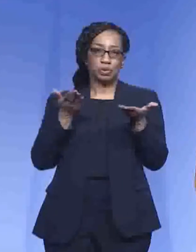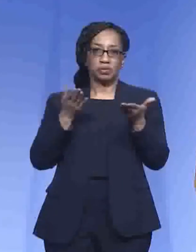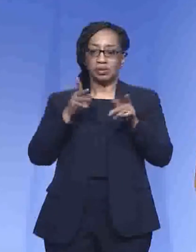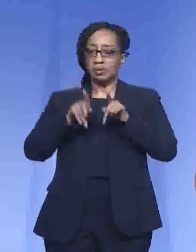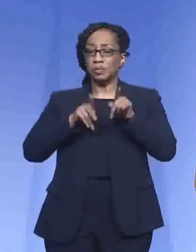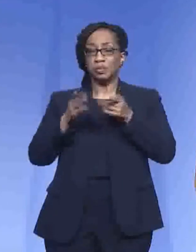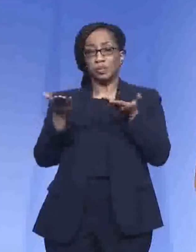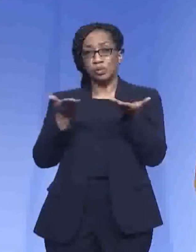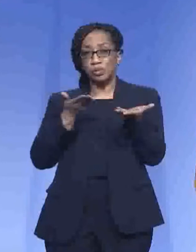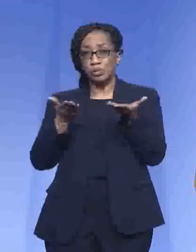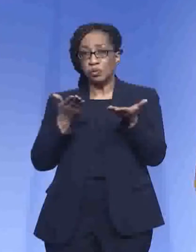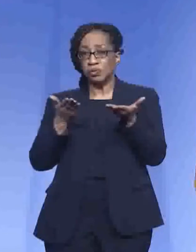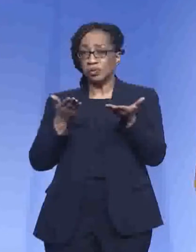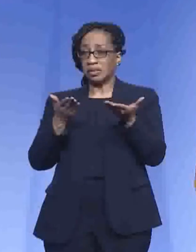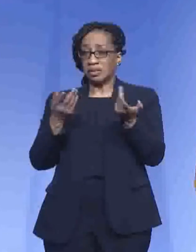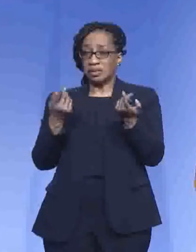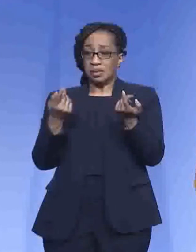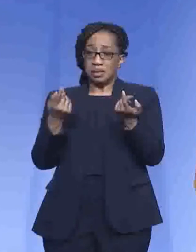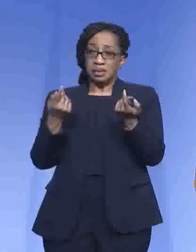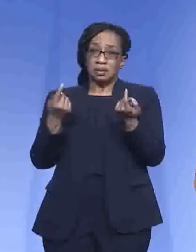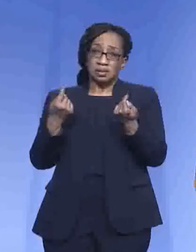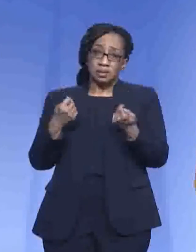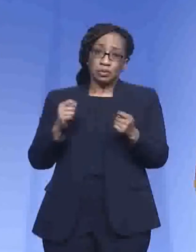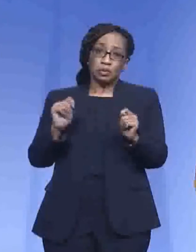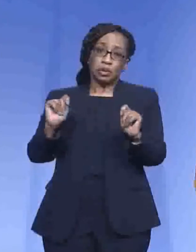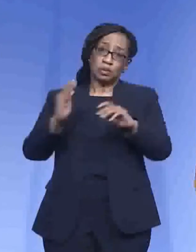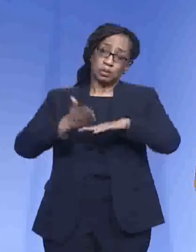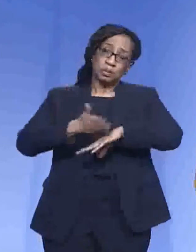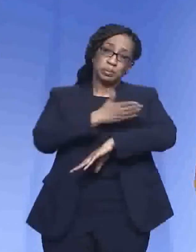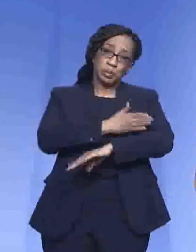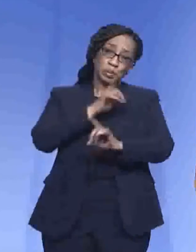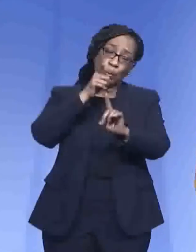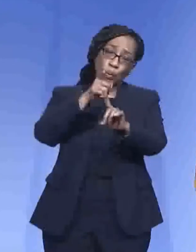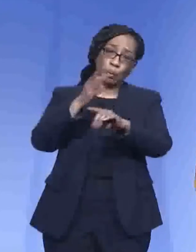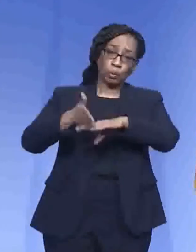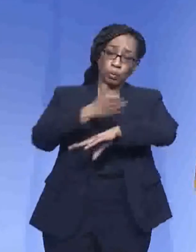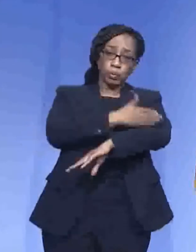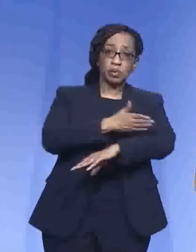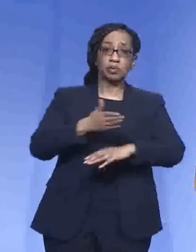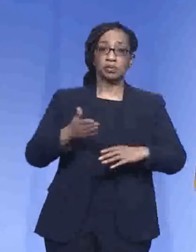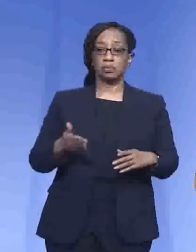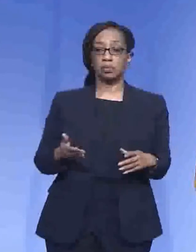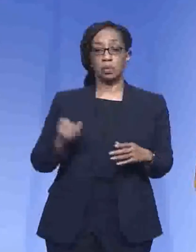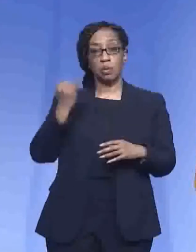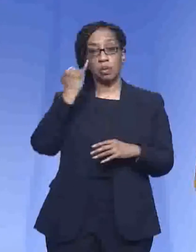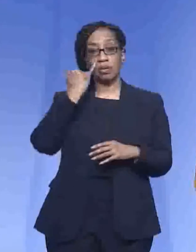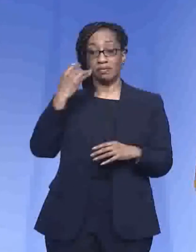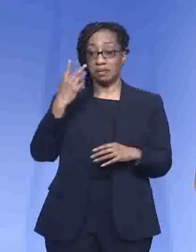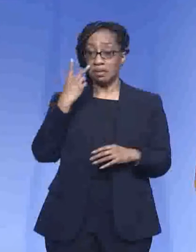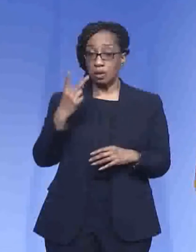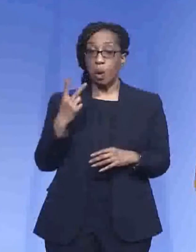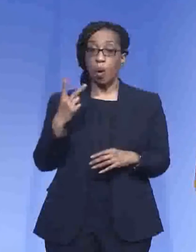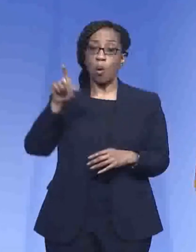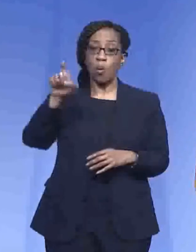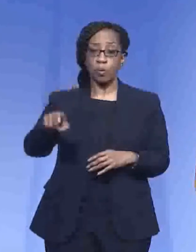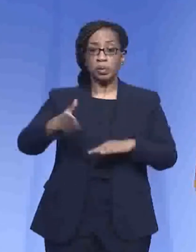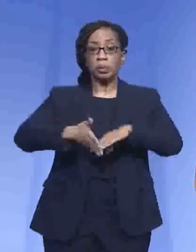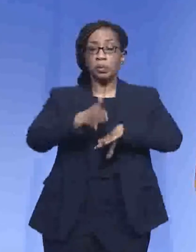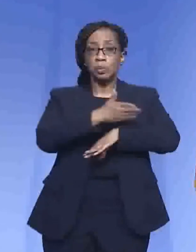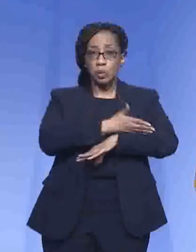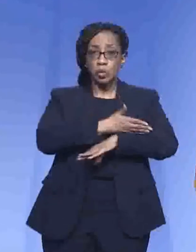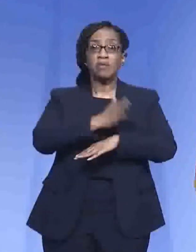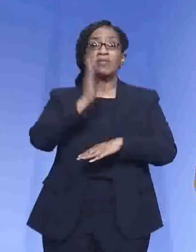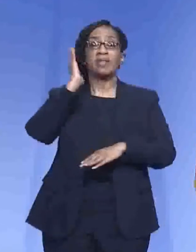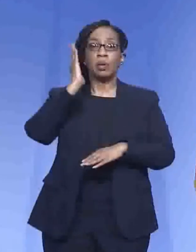to improve services. So I'm quite sure if there was a finding of improvement needed, they will have a formal process for responding